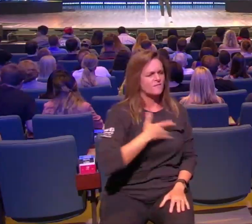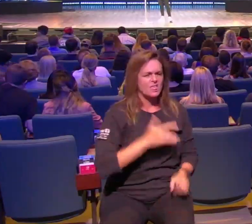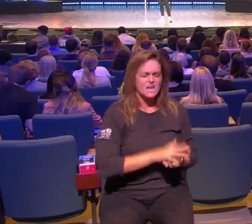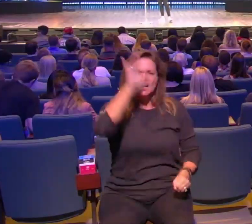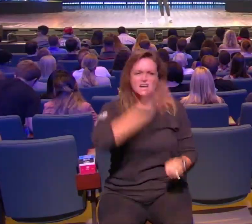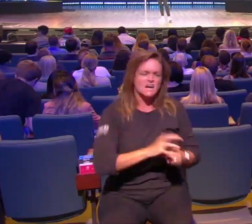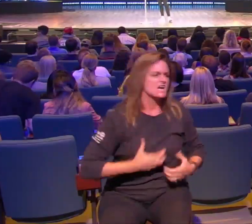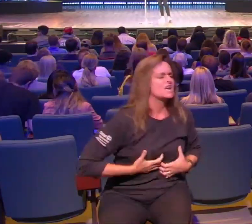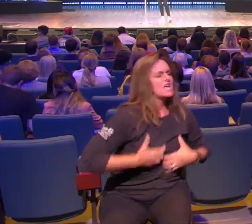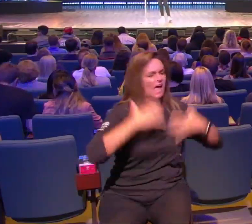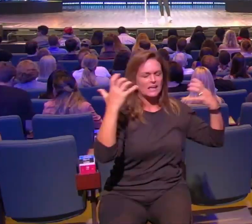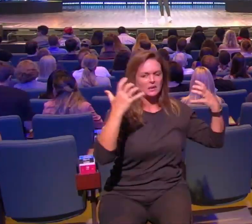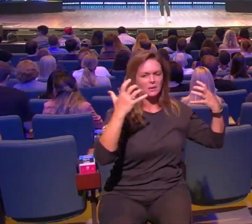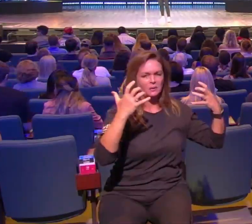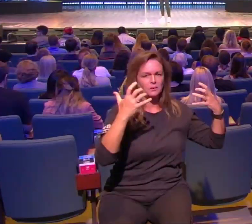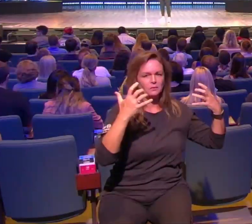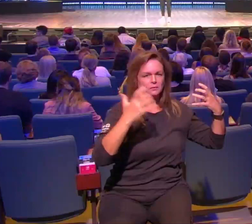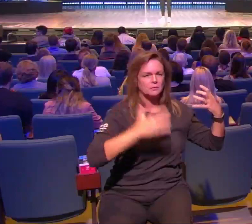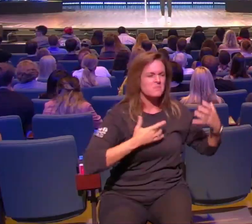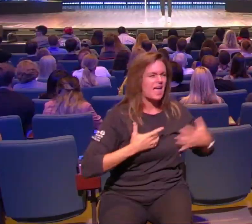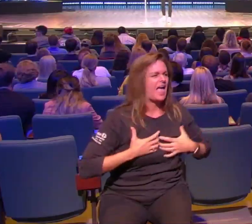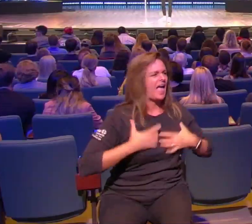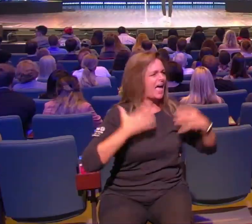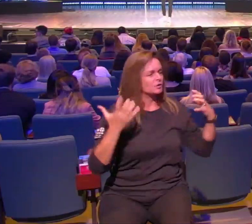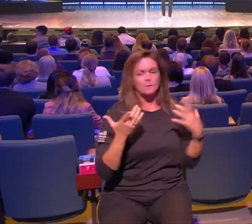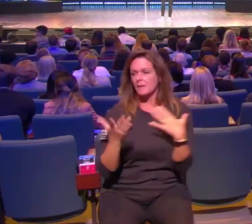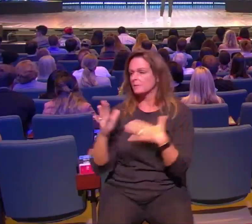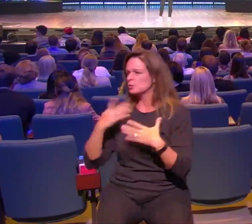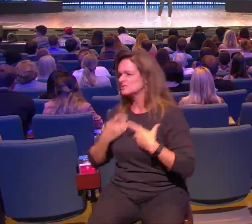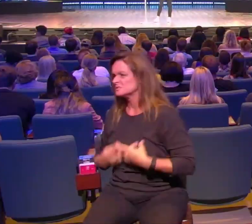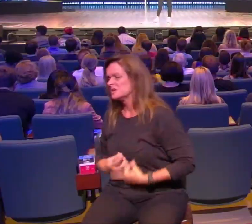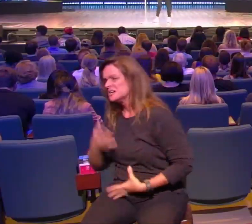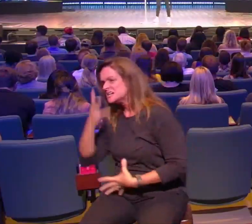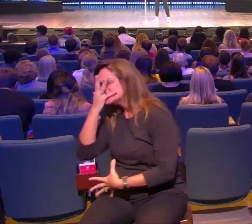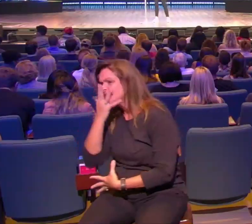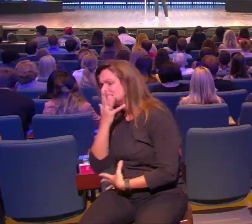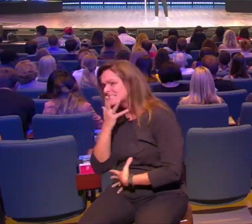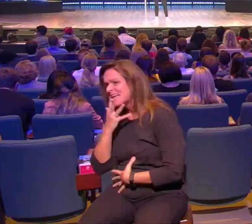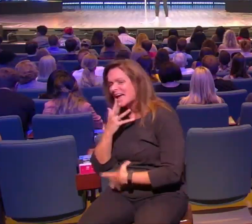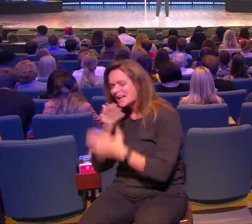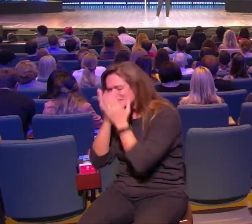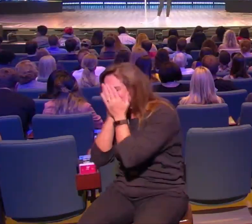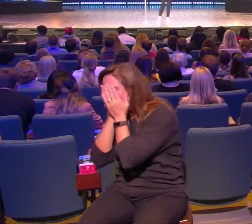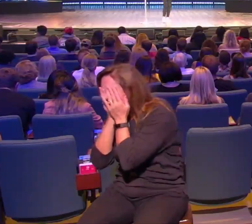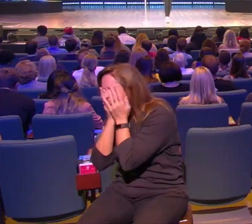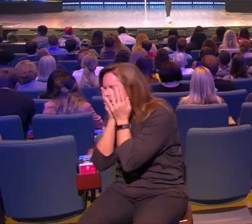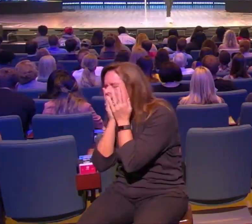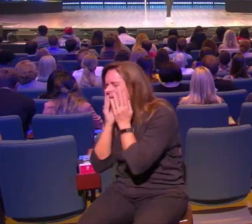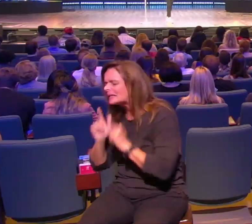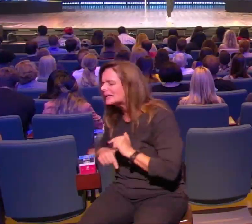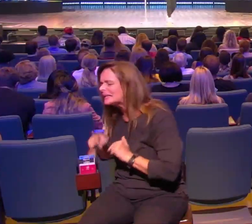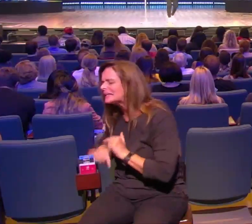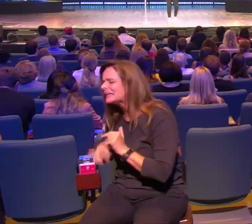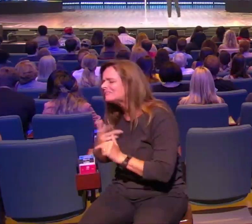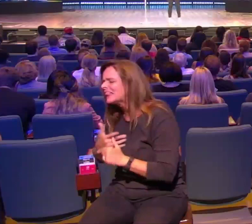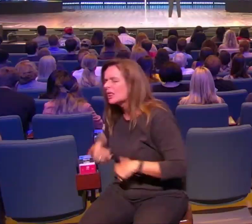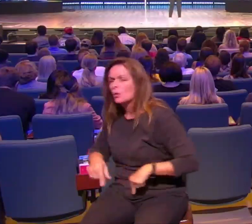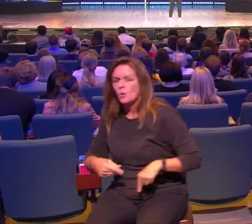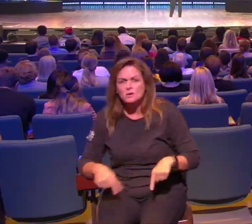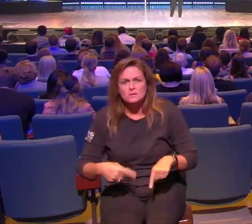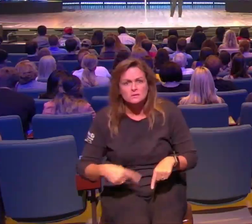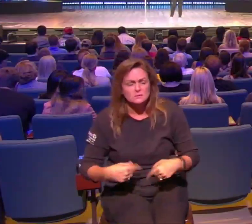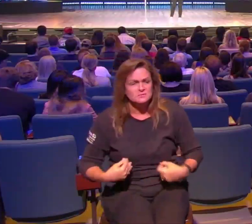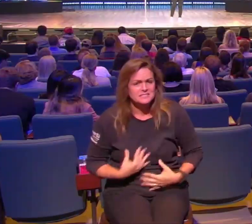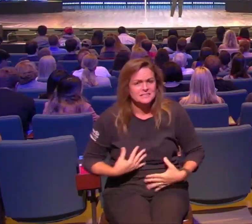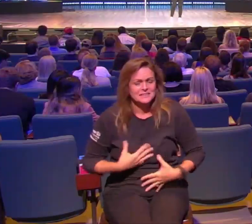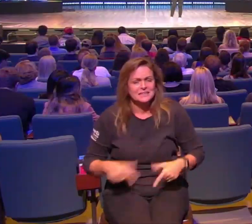depression. Maybe what specifically you want God to do is something, you want God to do something new with an